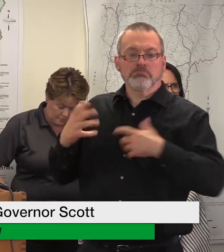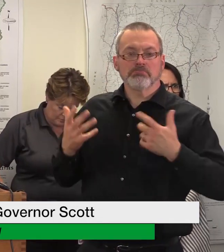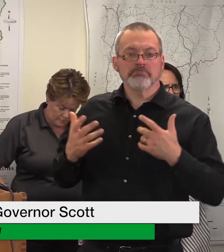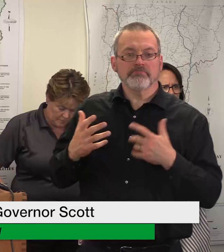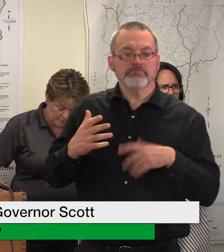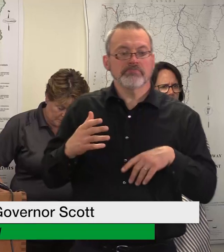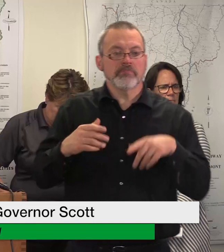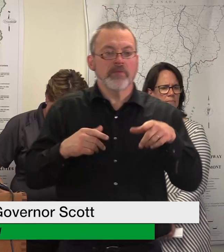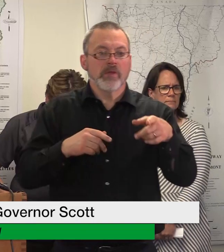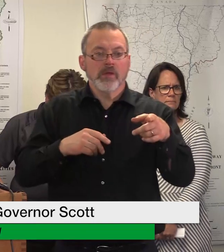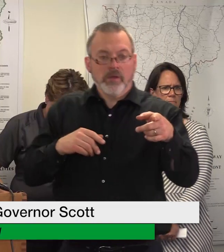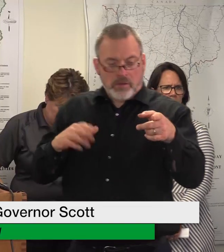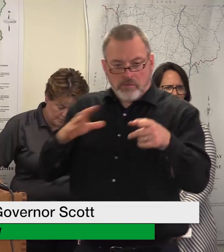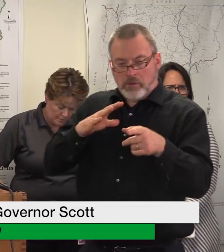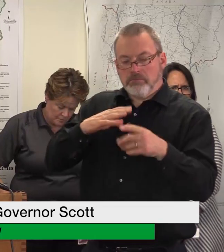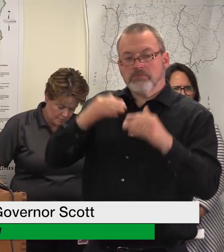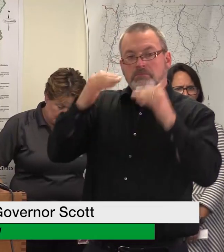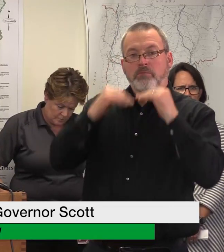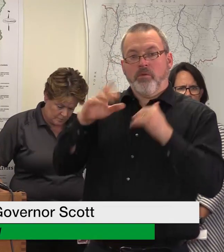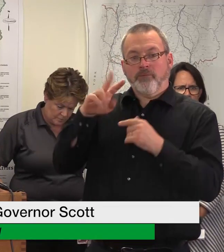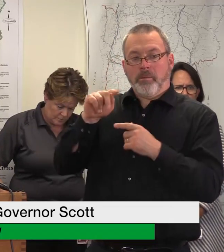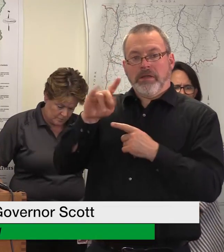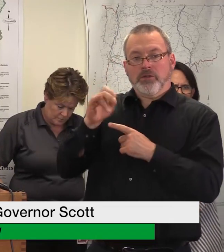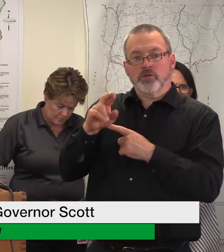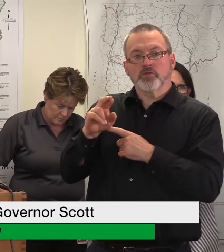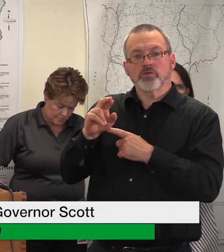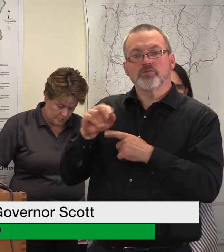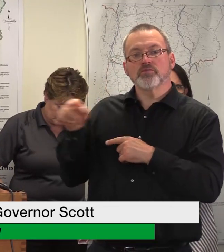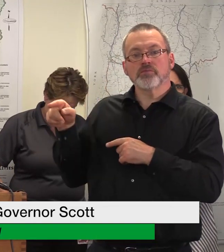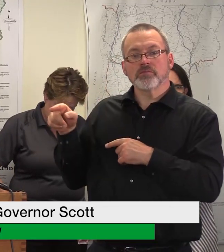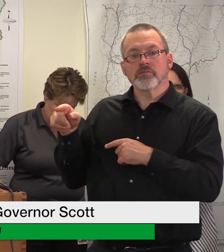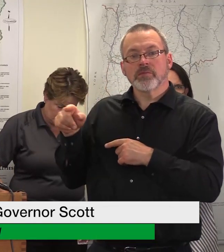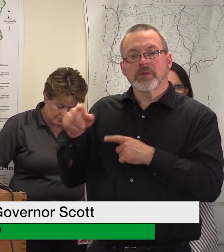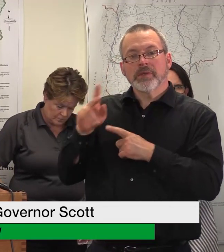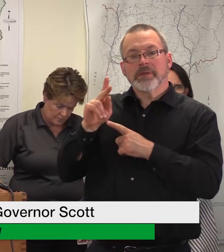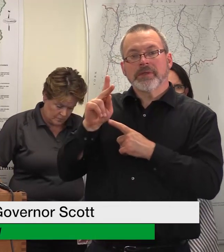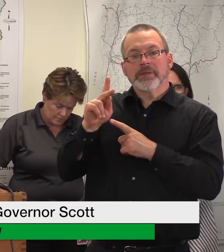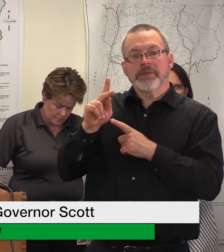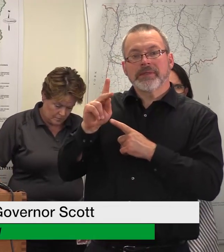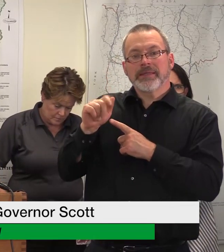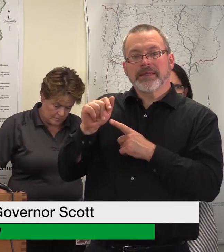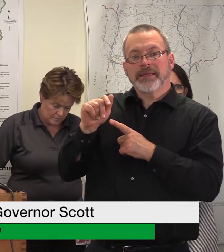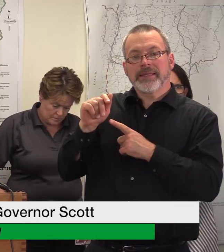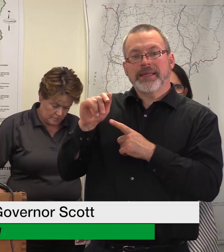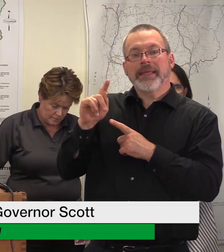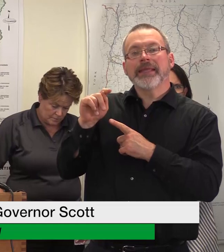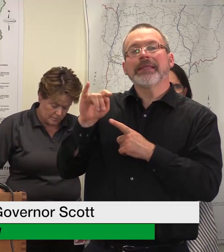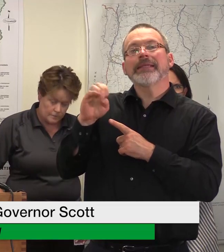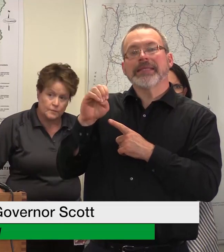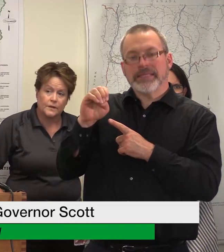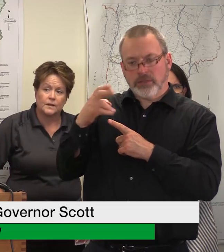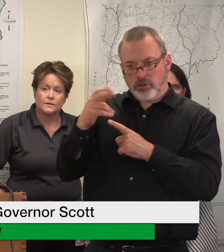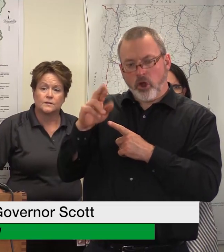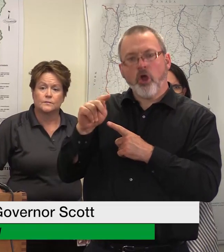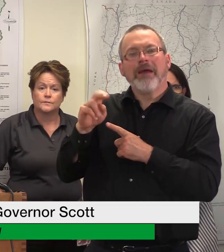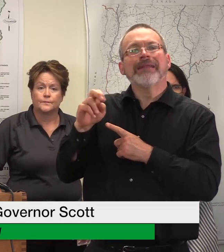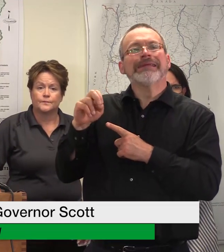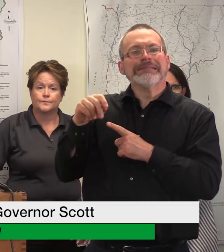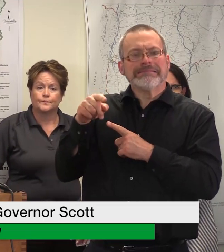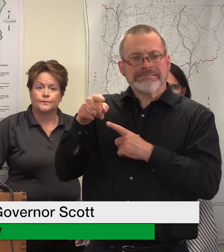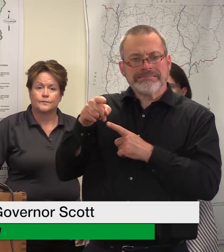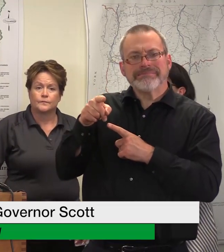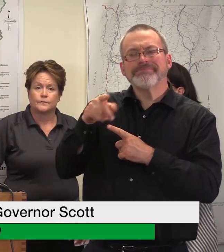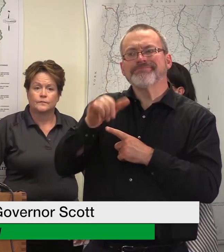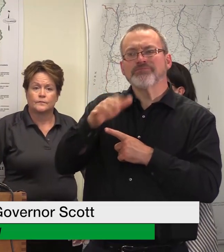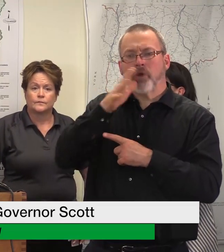Another couple quick follow-ups. Katie Hartnett, is there an update about whether or not her death is still